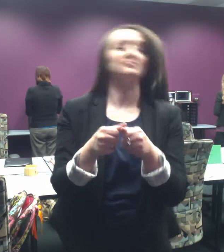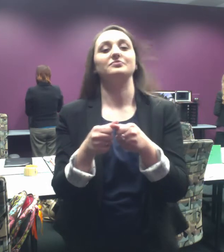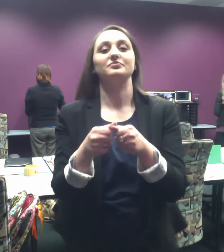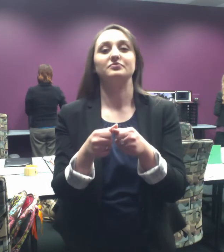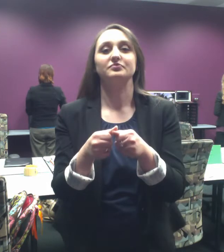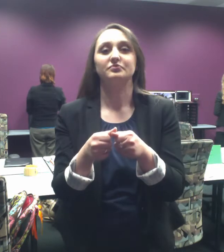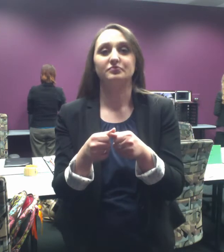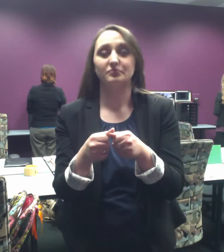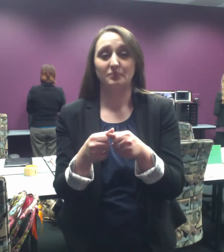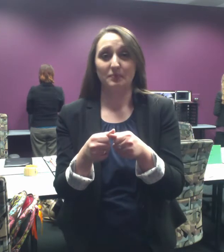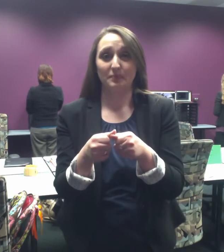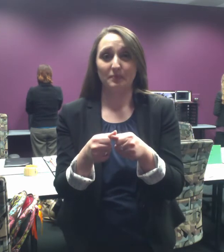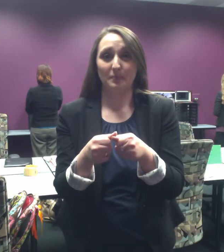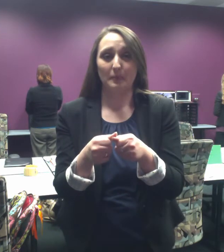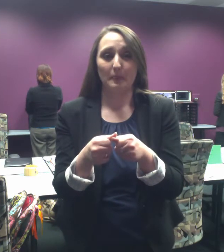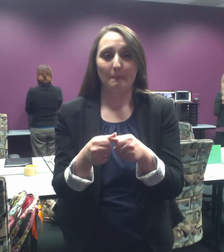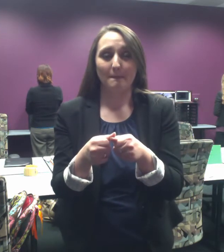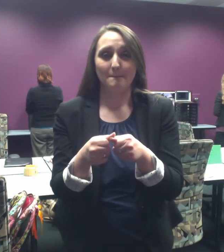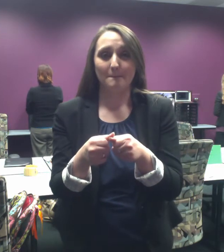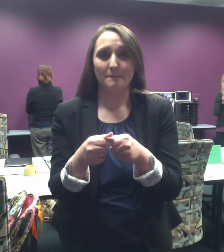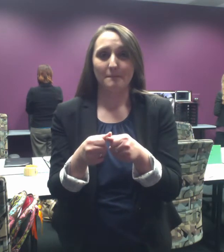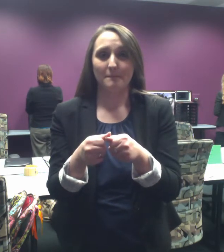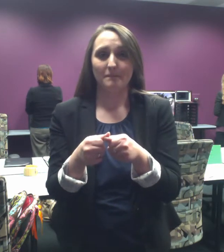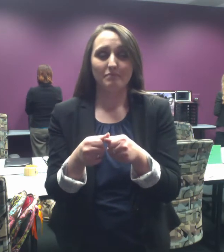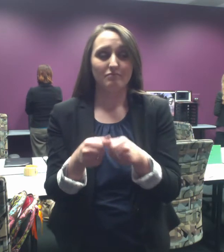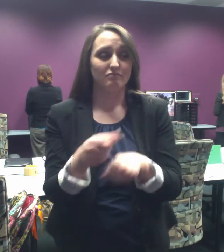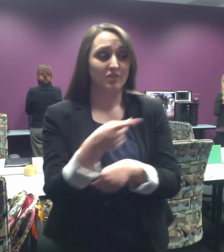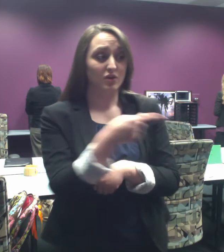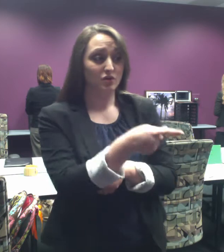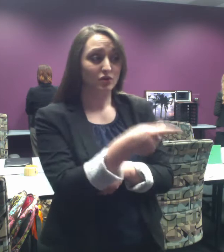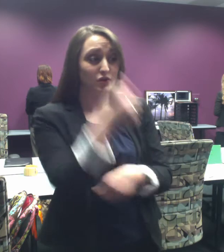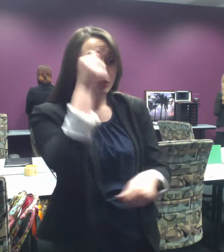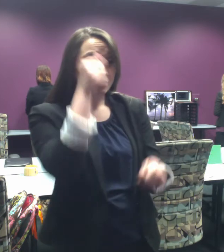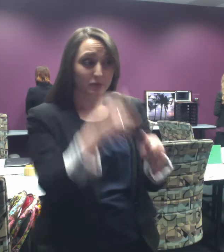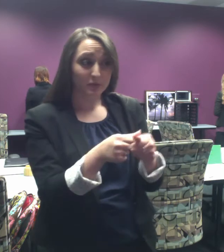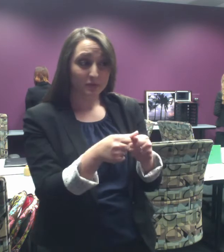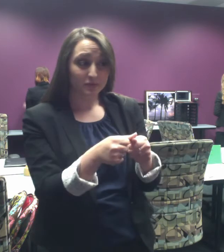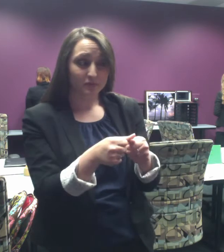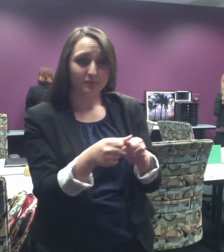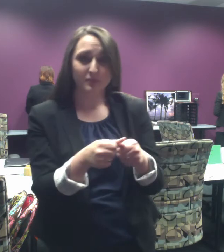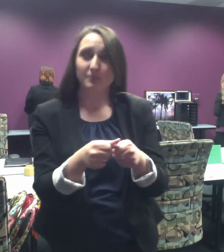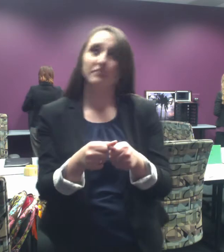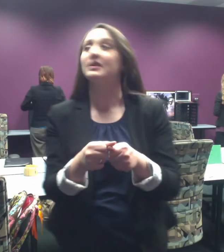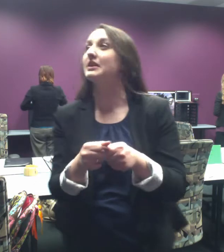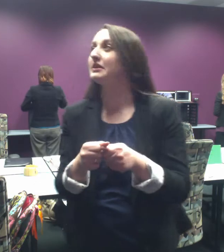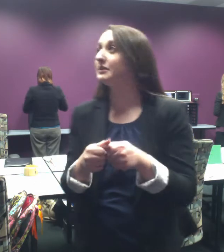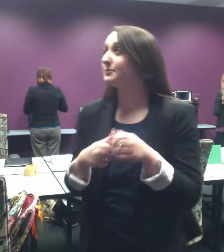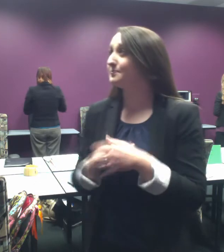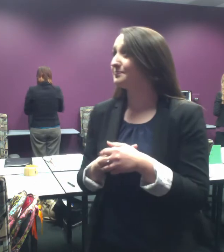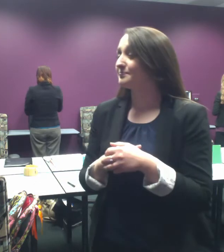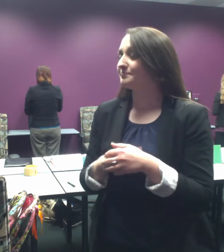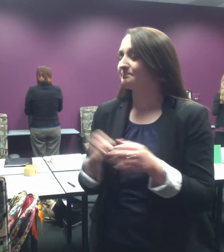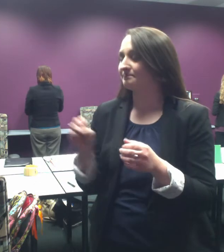Desalination. One method used evaporation. Remember what that was? The water evaporates and the salt stays.